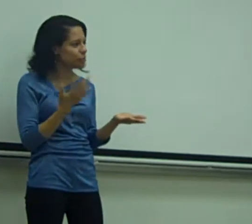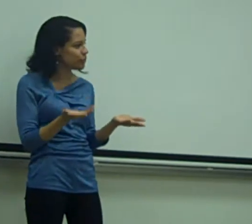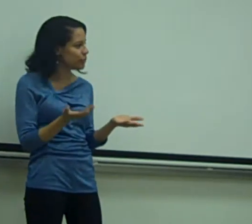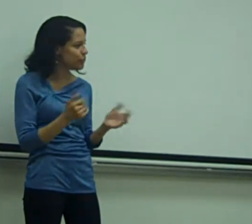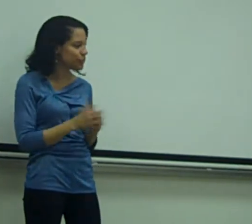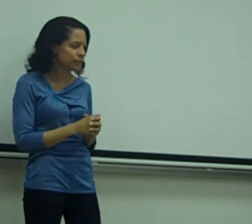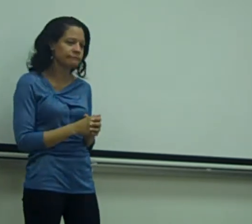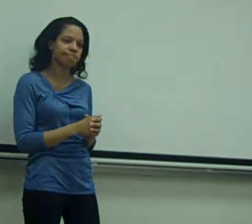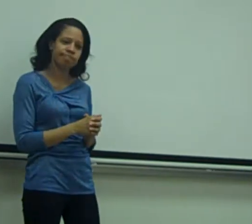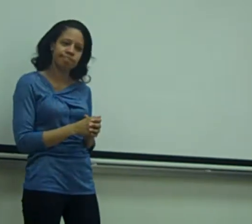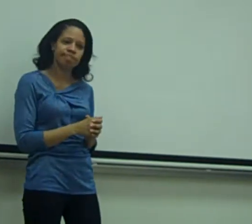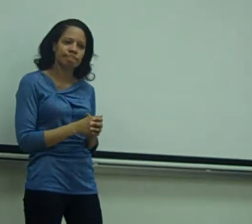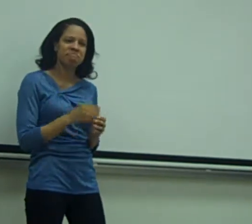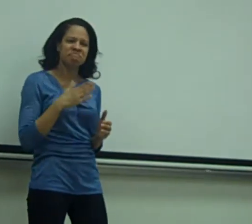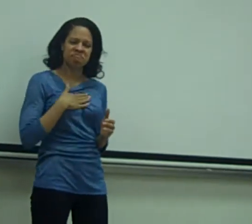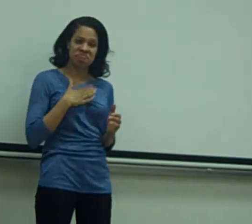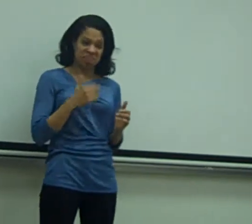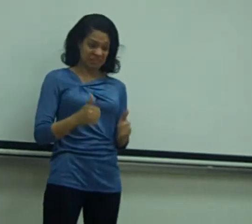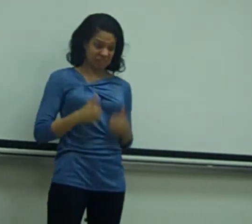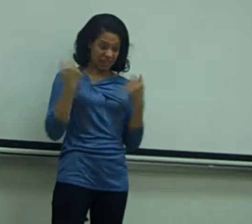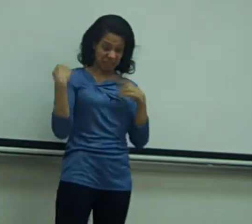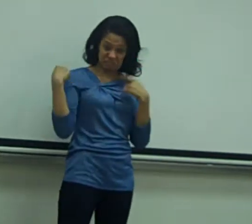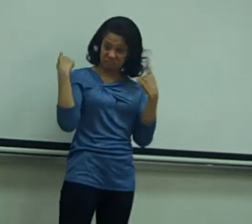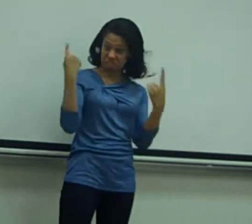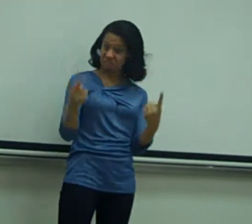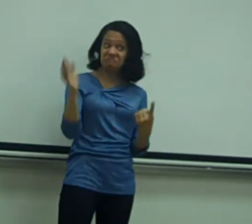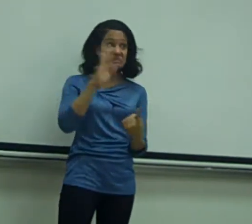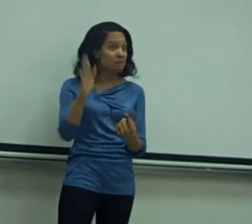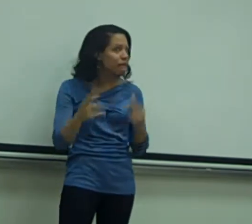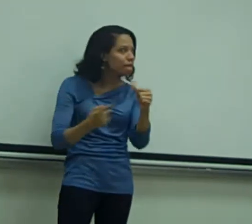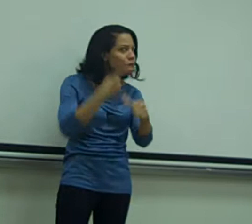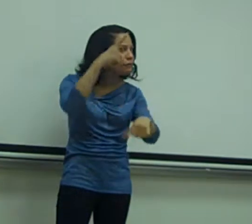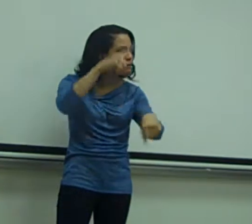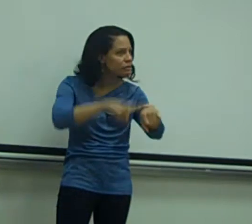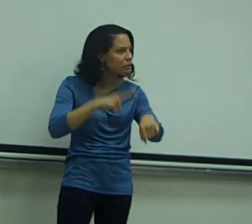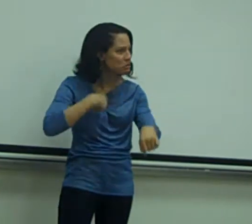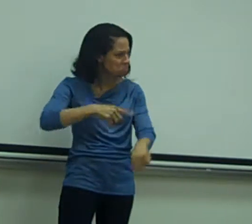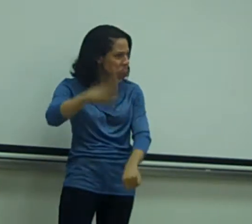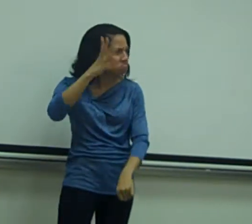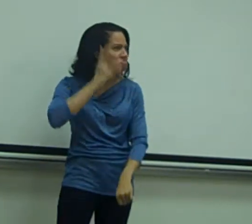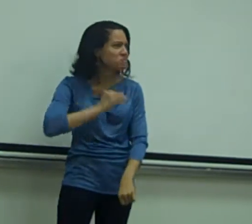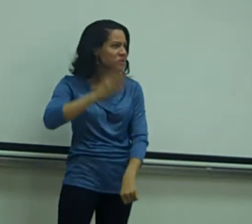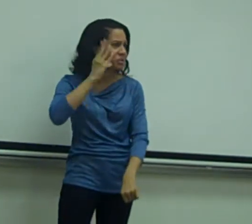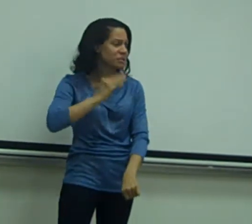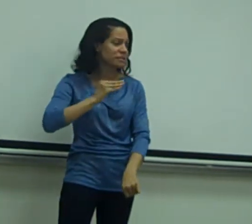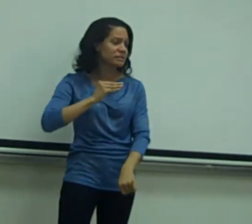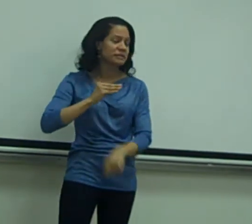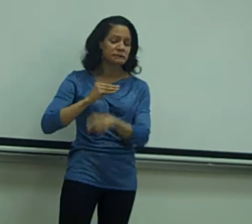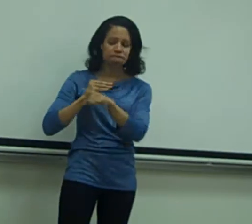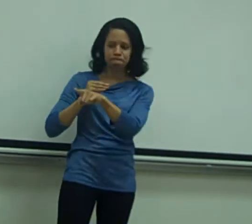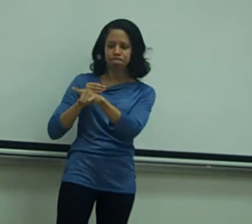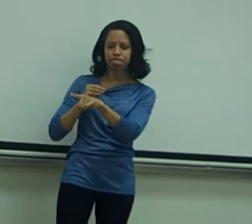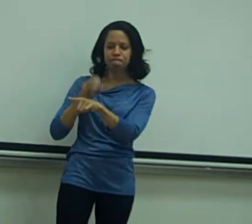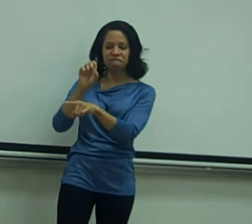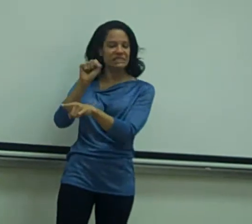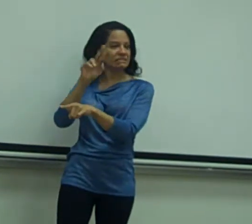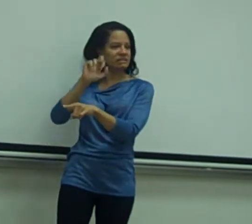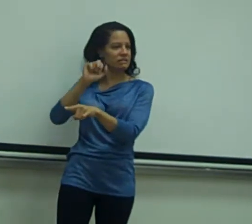time in my life that I experienced this, so I called Sarah, my wife at the time,